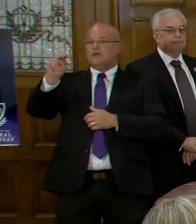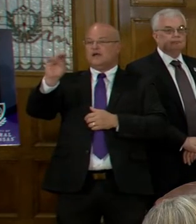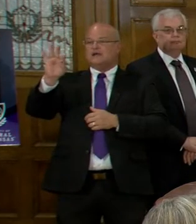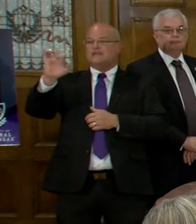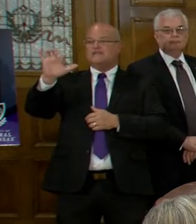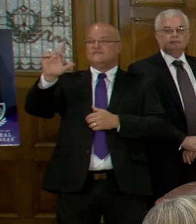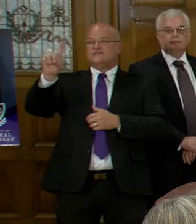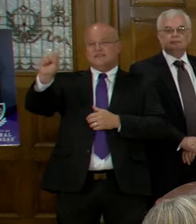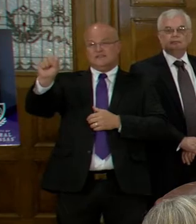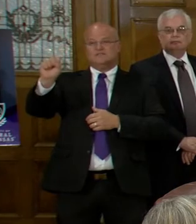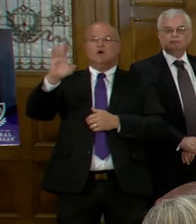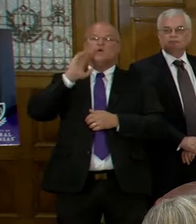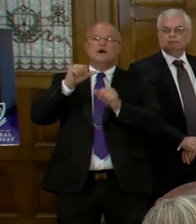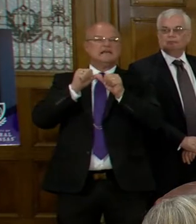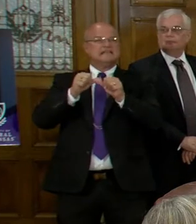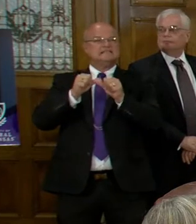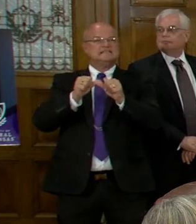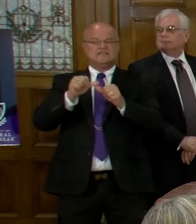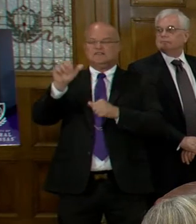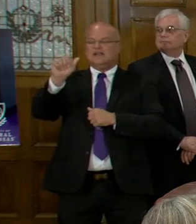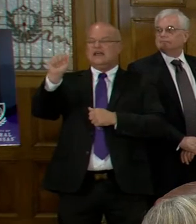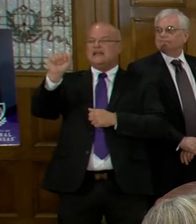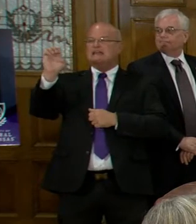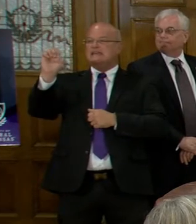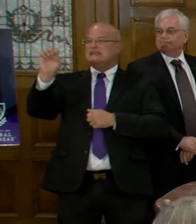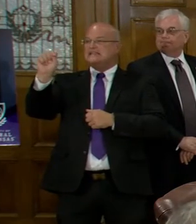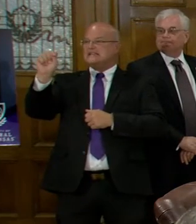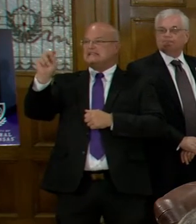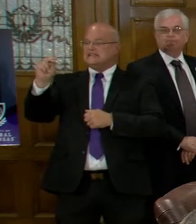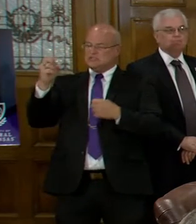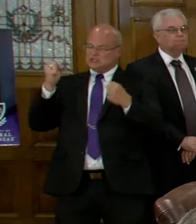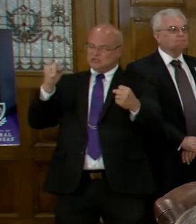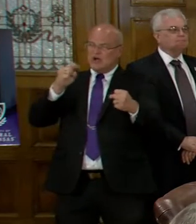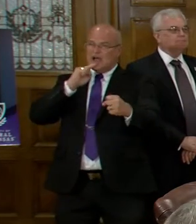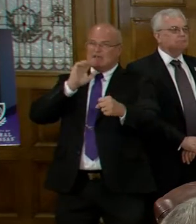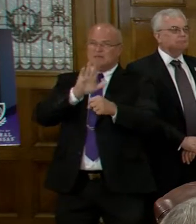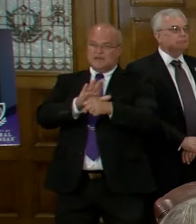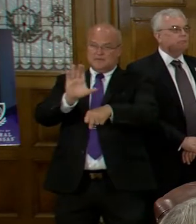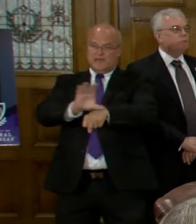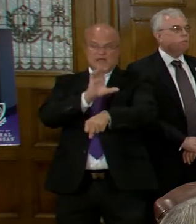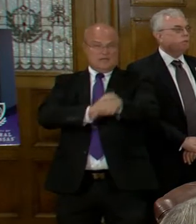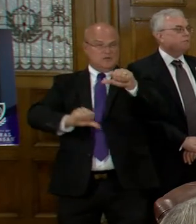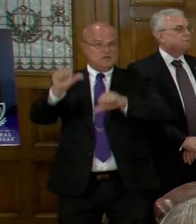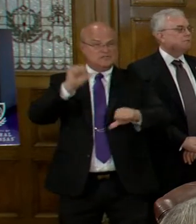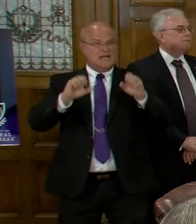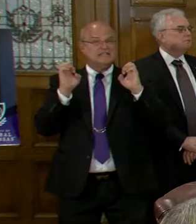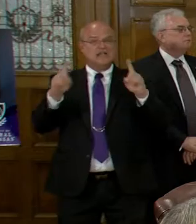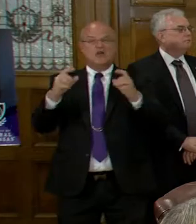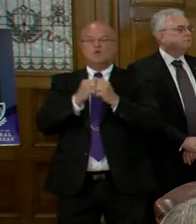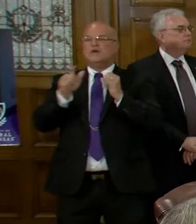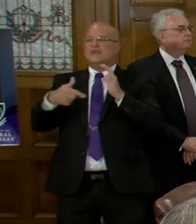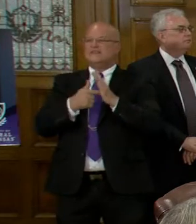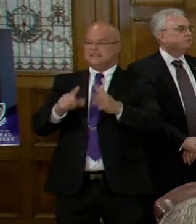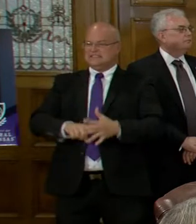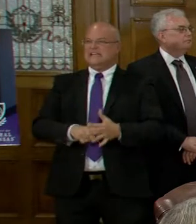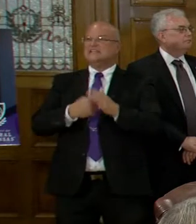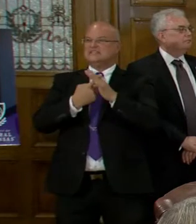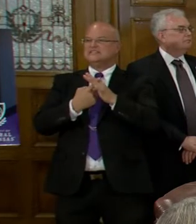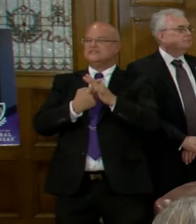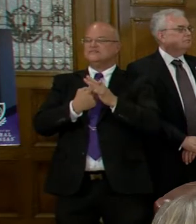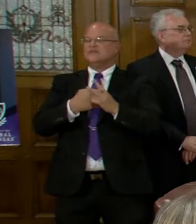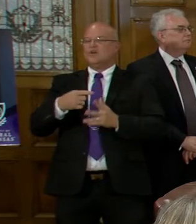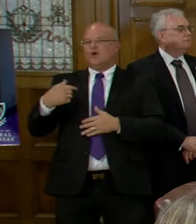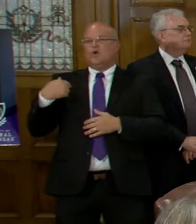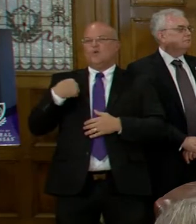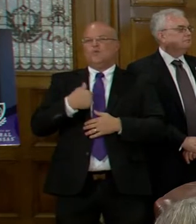Fields, will continue AETN's strong commitment to computer science education with this initiative. We